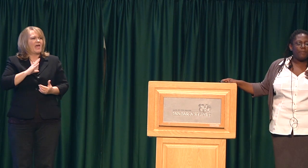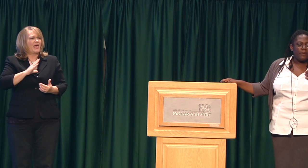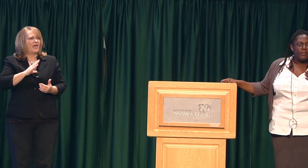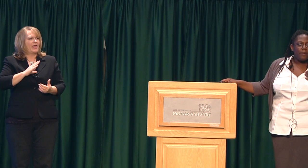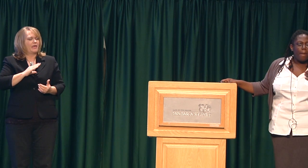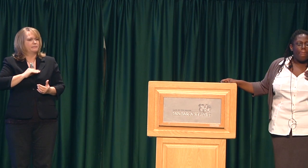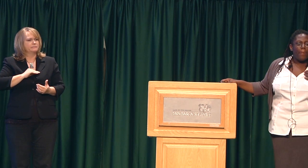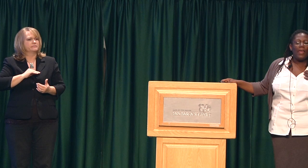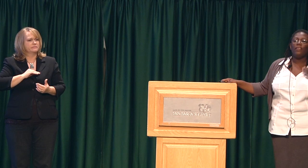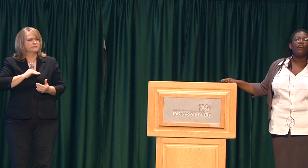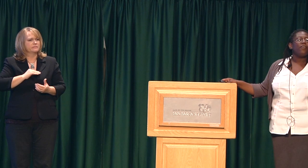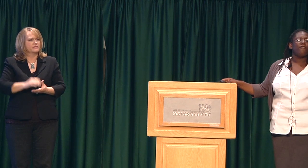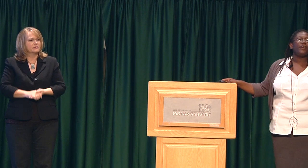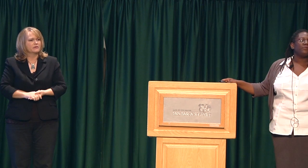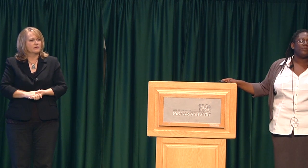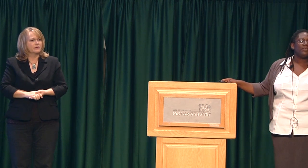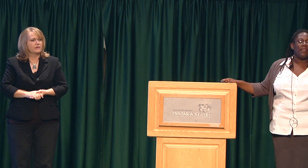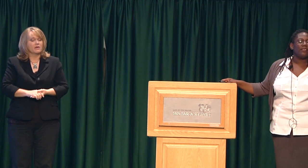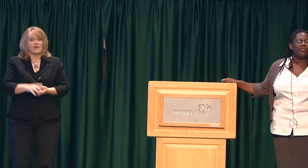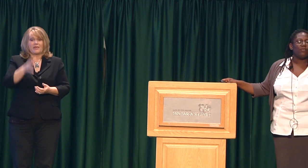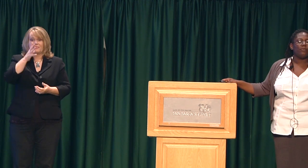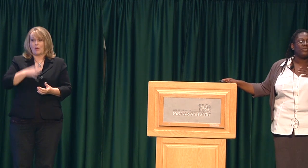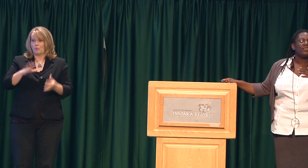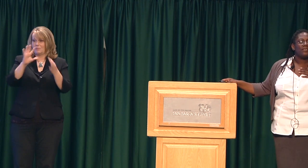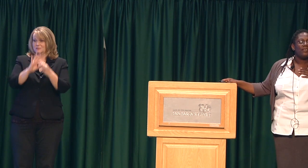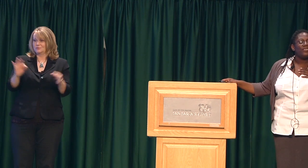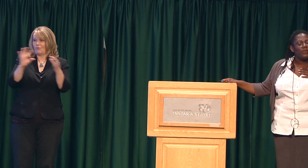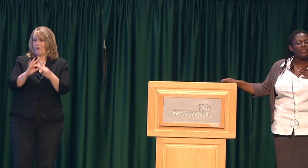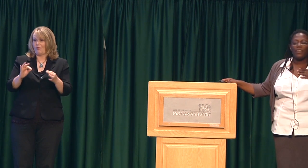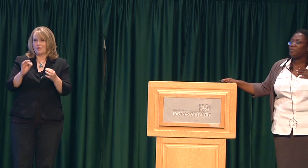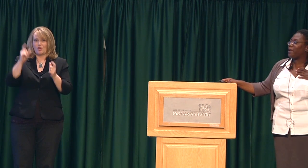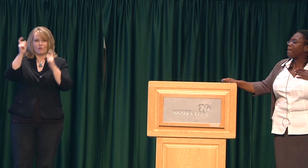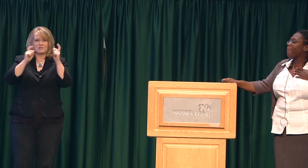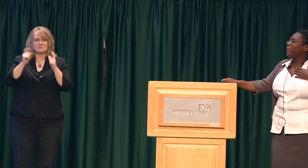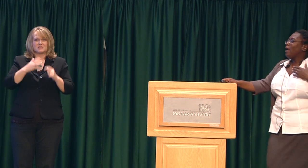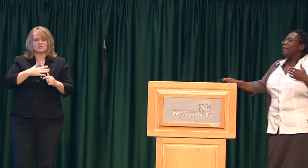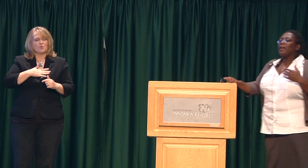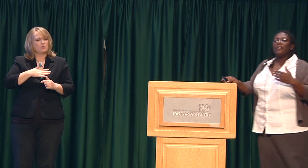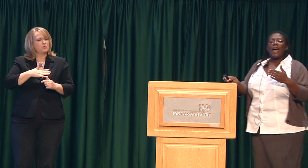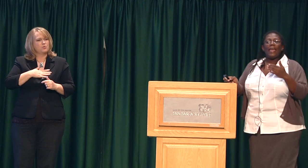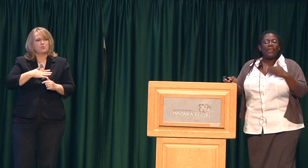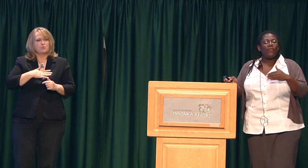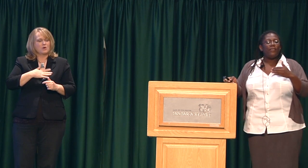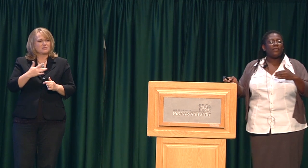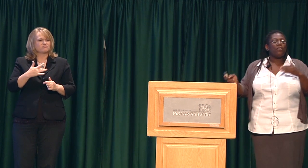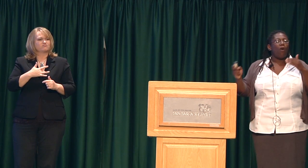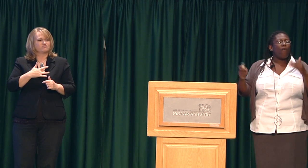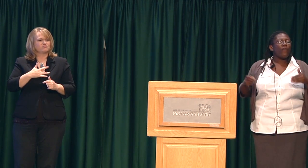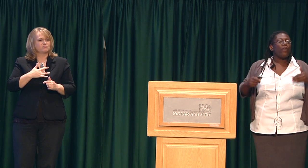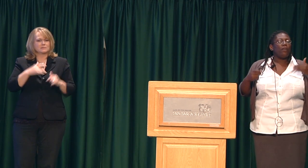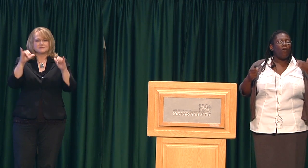my spirit. And the look on her face when she was telling the story was it just really touched me. Because I hear